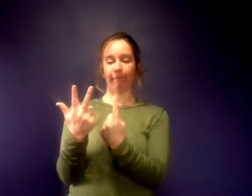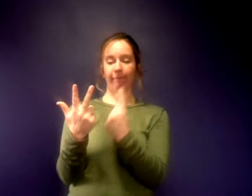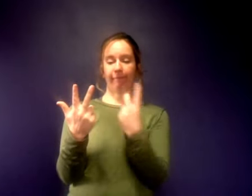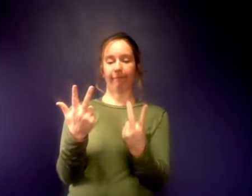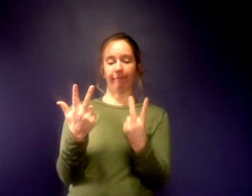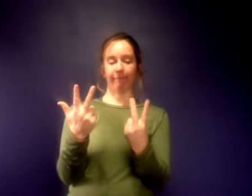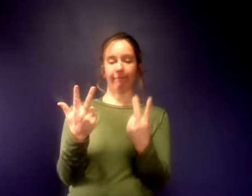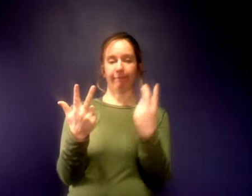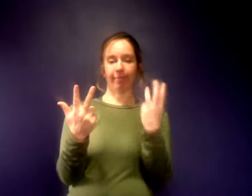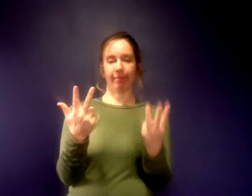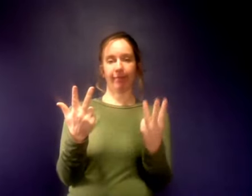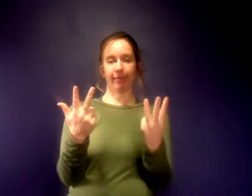3,